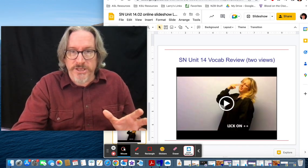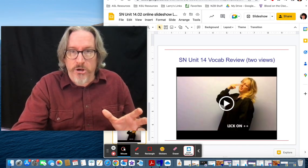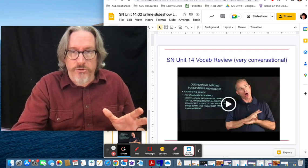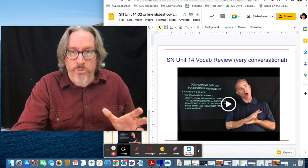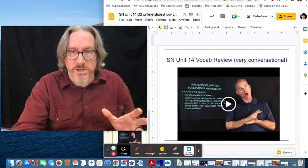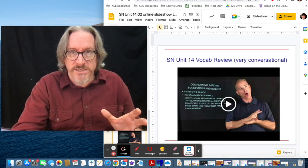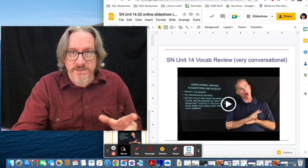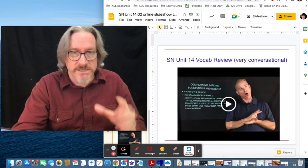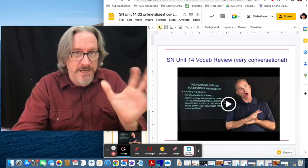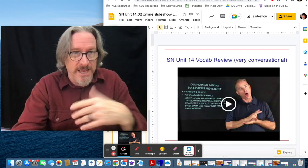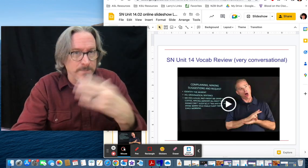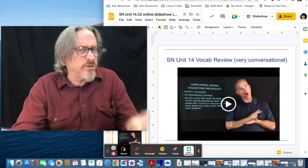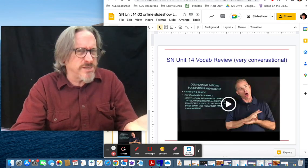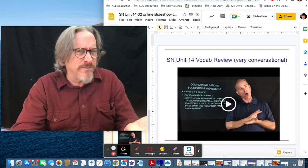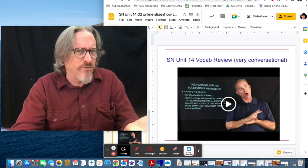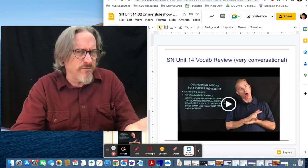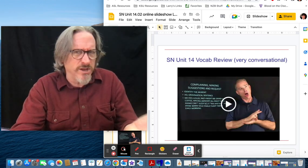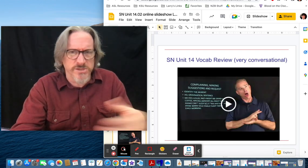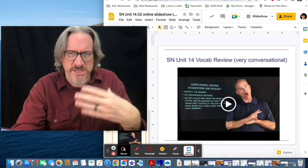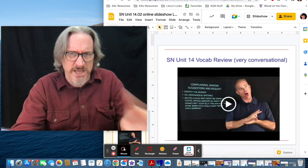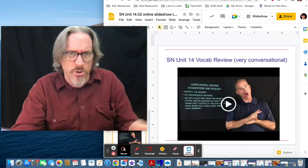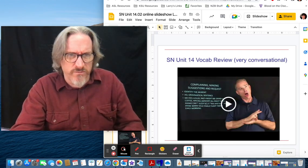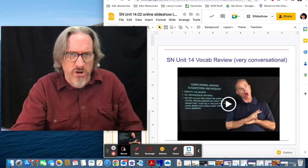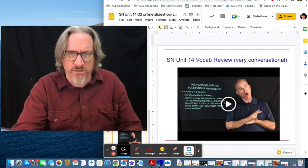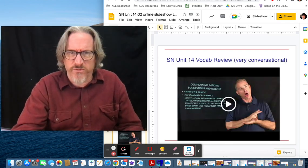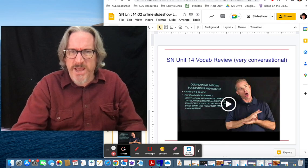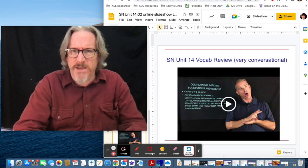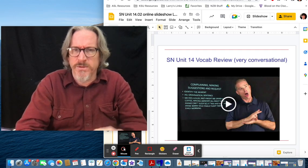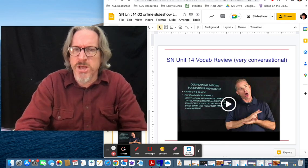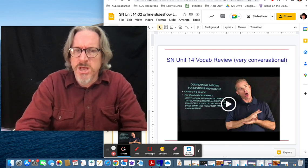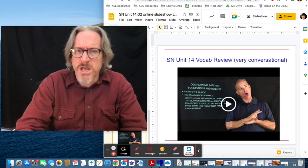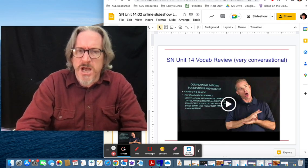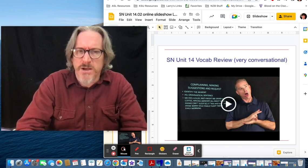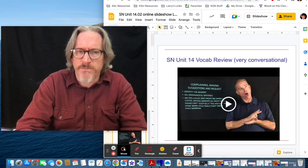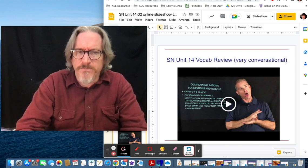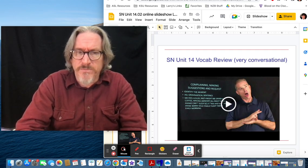really all there was in this. And again, I put those same 4 videos because they go over all the vocab.